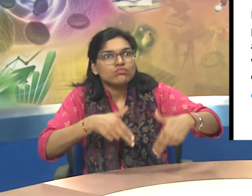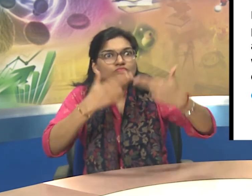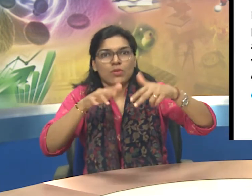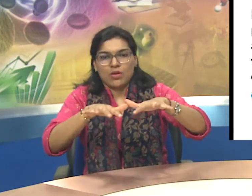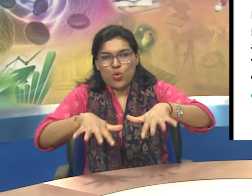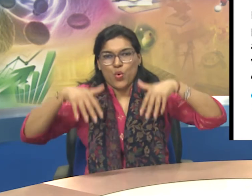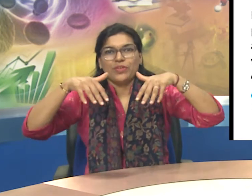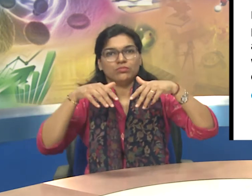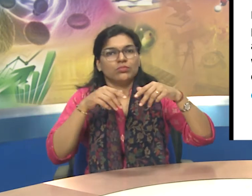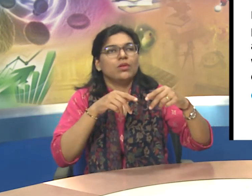Video conferencing.